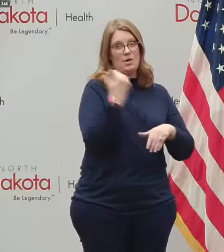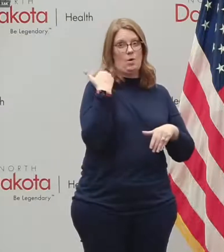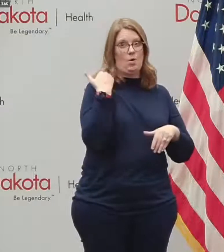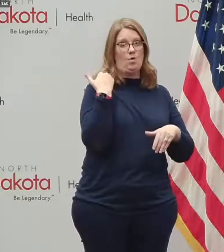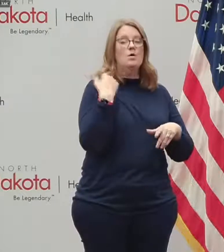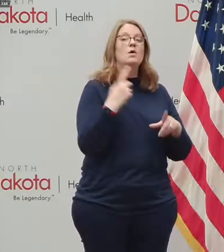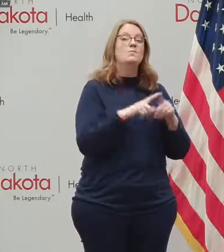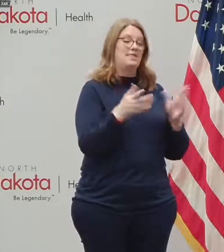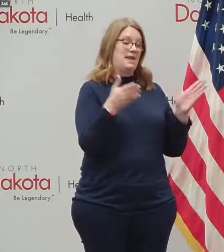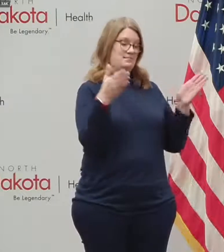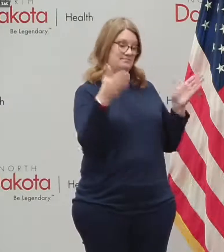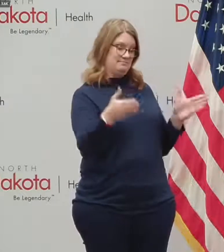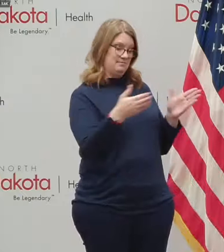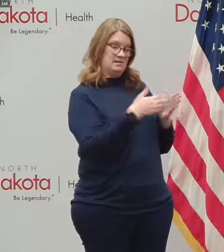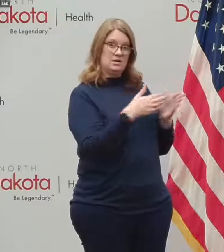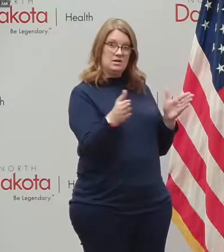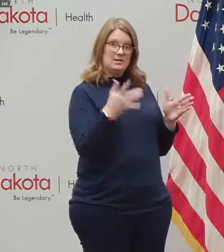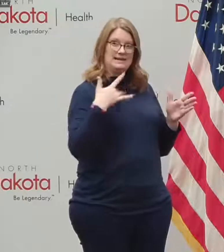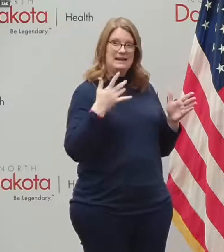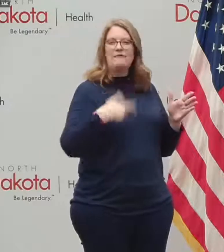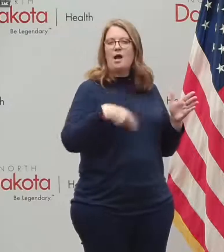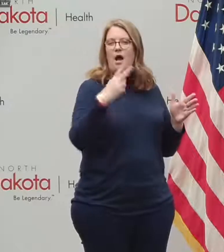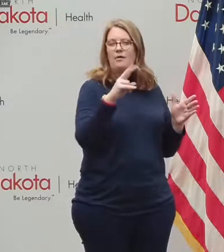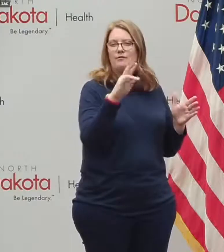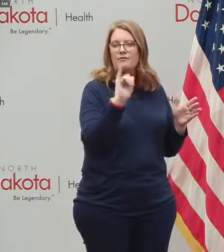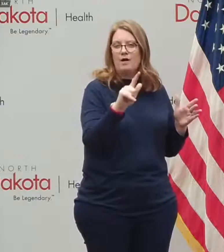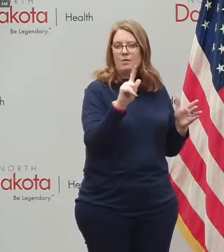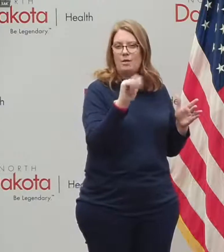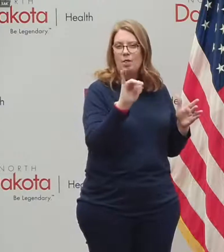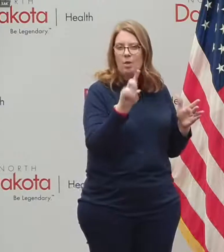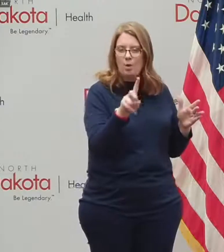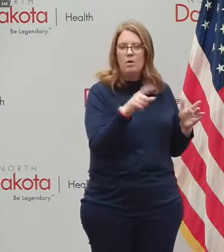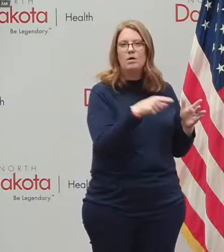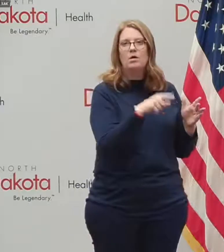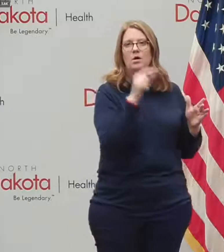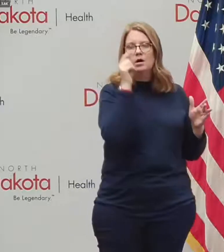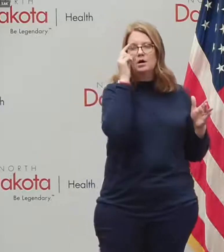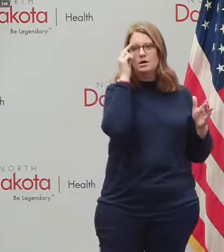when a person's got a higher viral load. So if you gave somebody who had